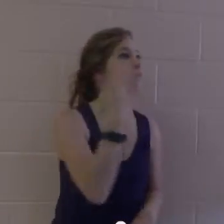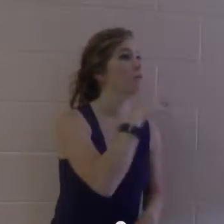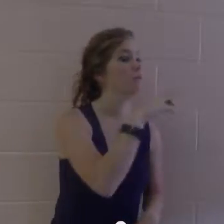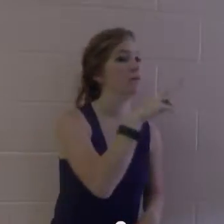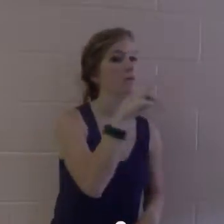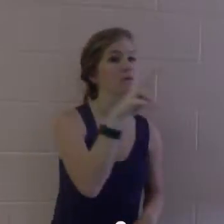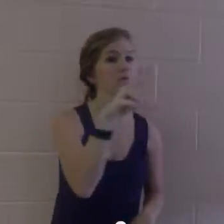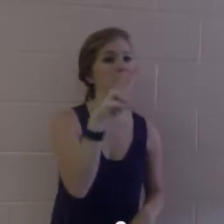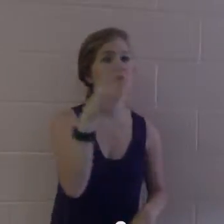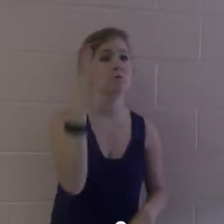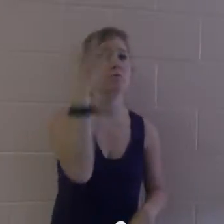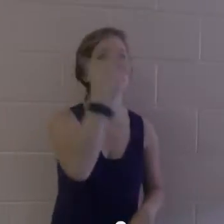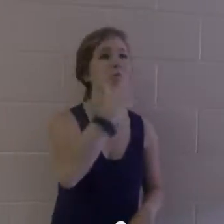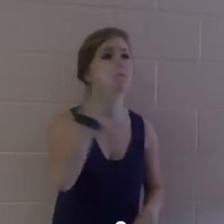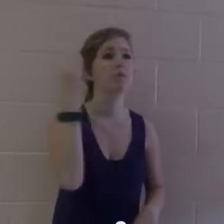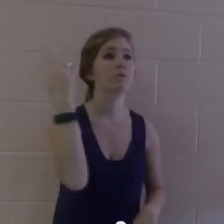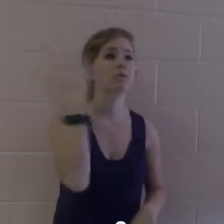and look around at the beauty of the area.